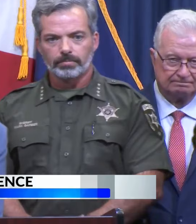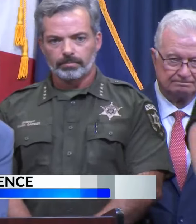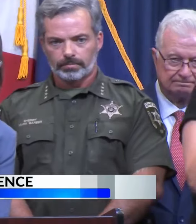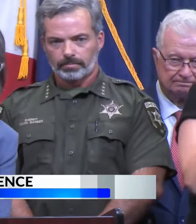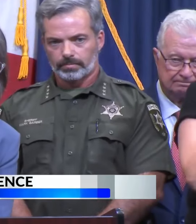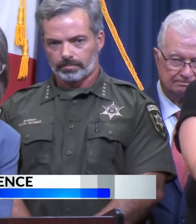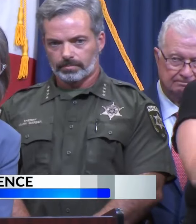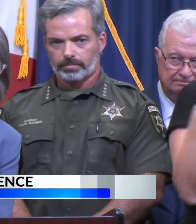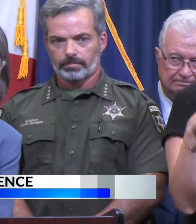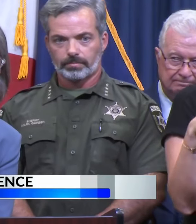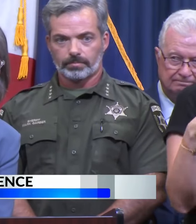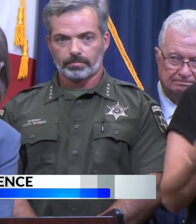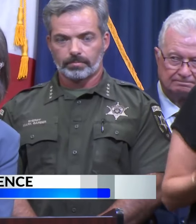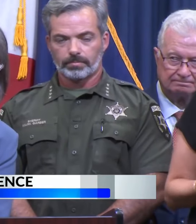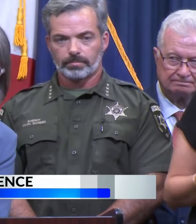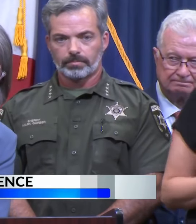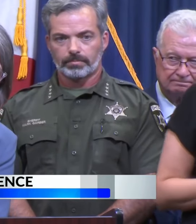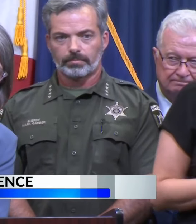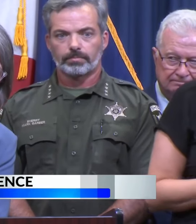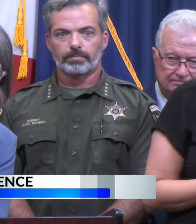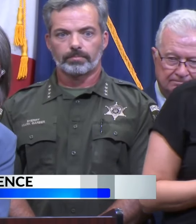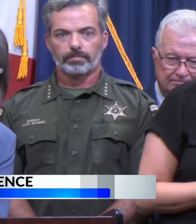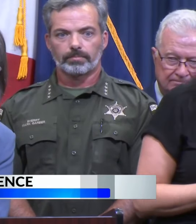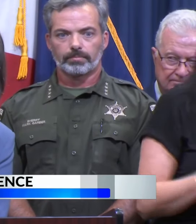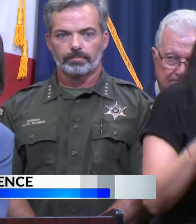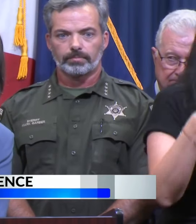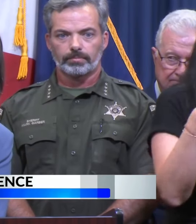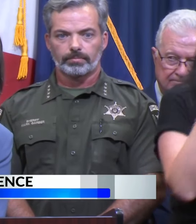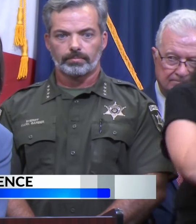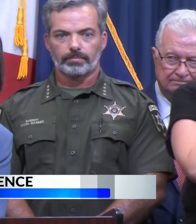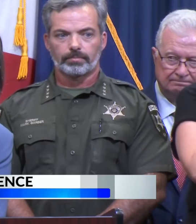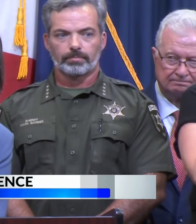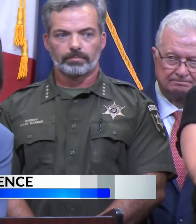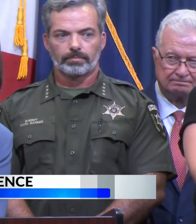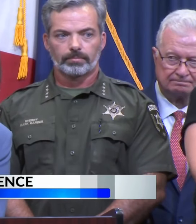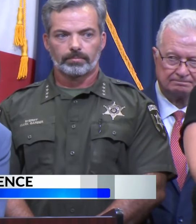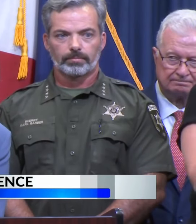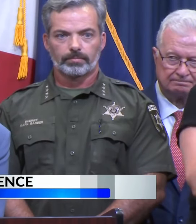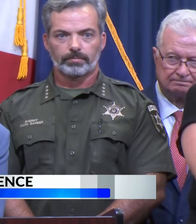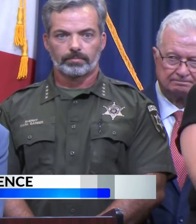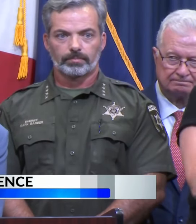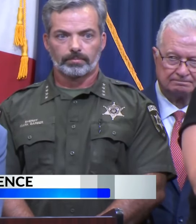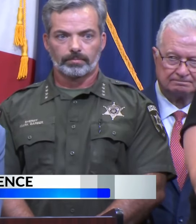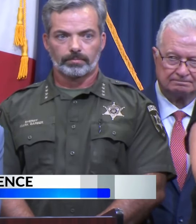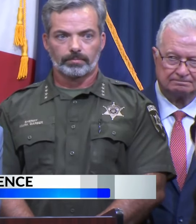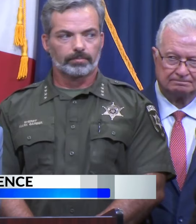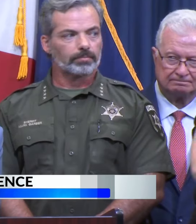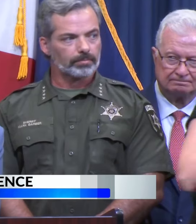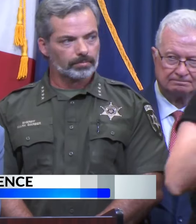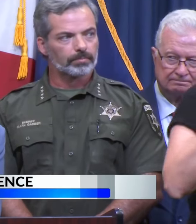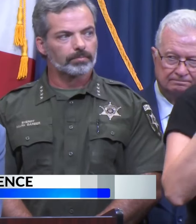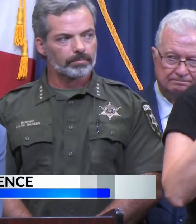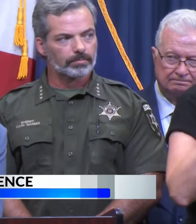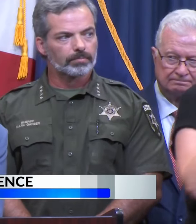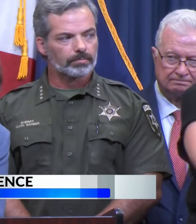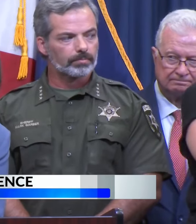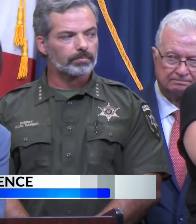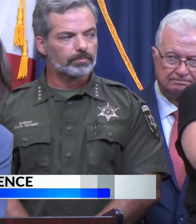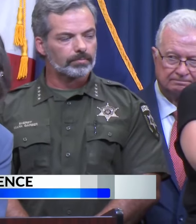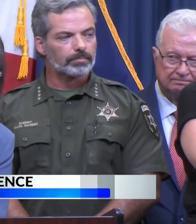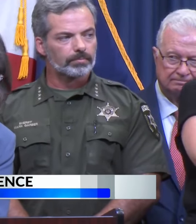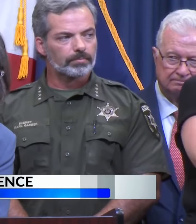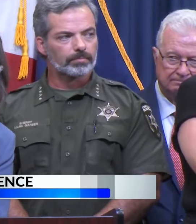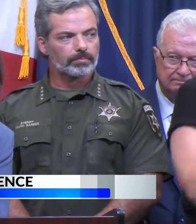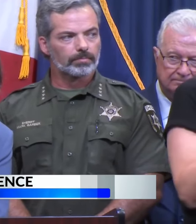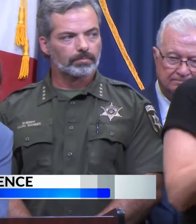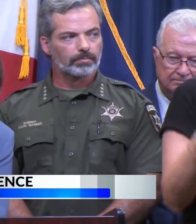So LUS Fiber, the power is a combination of electrical as well as, I guess, internet. They are making preparations right now as